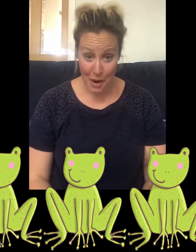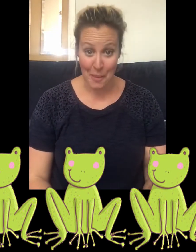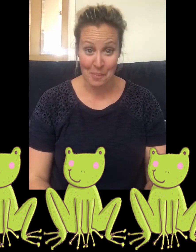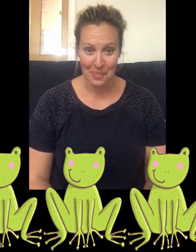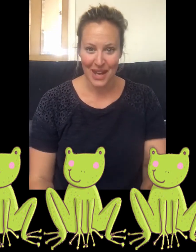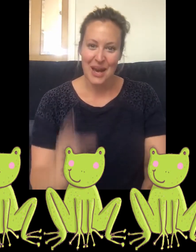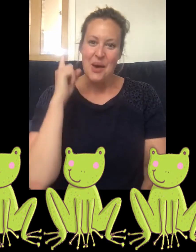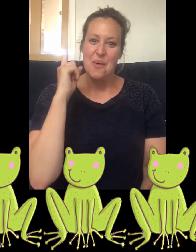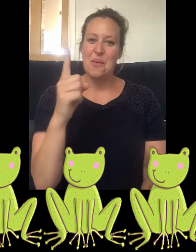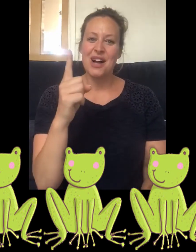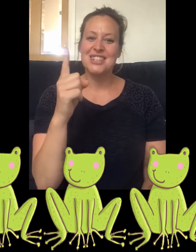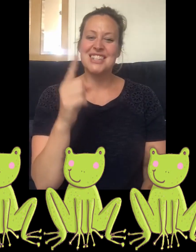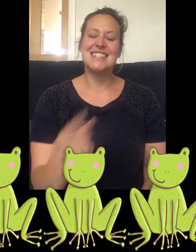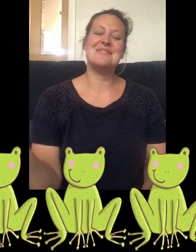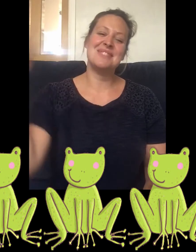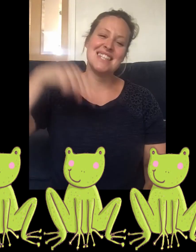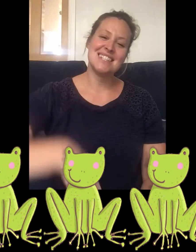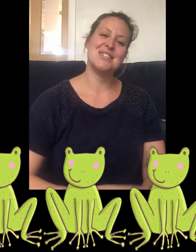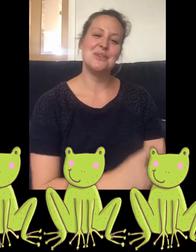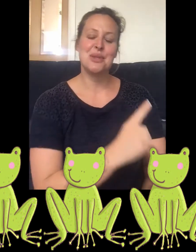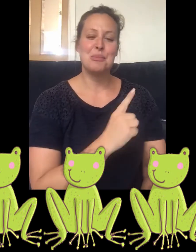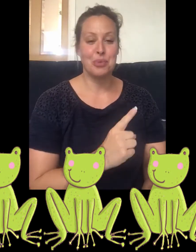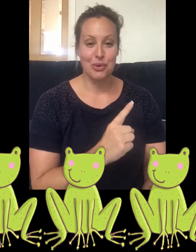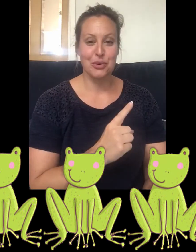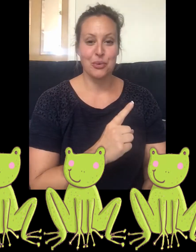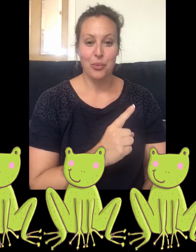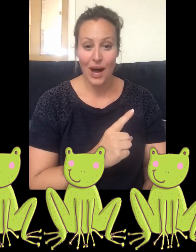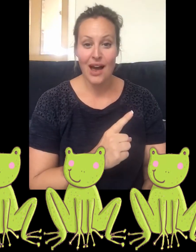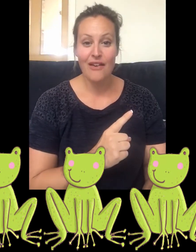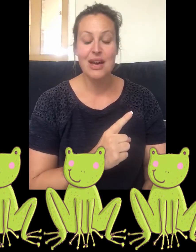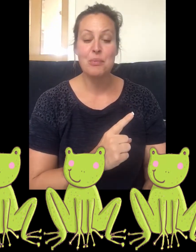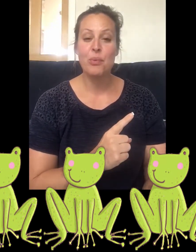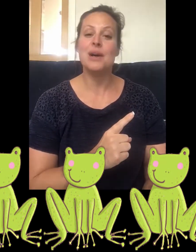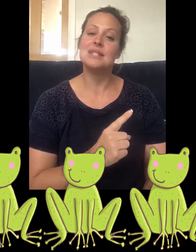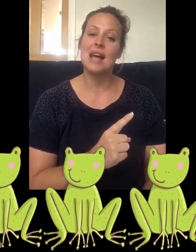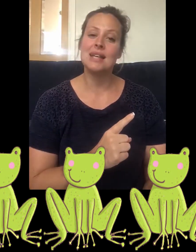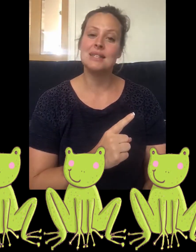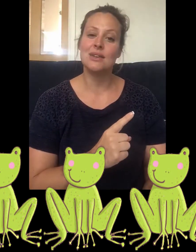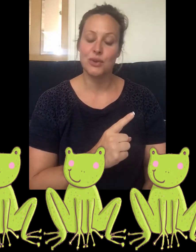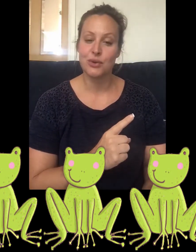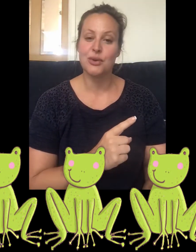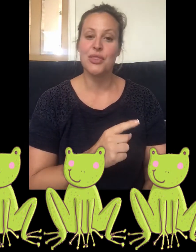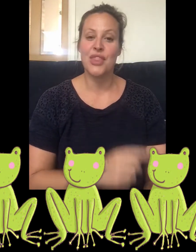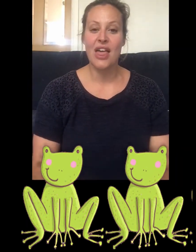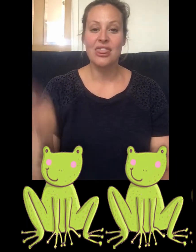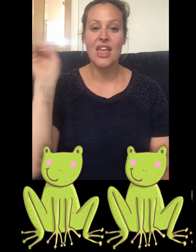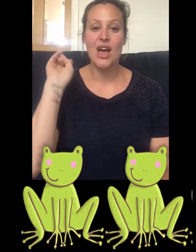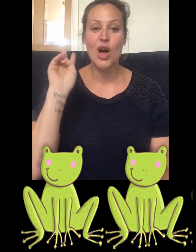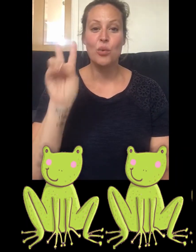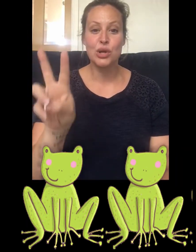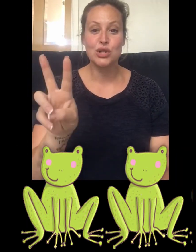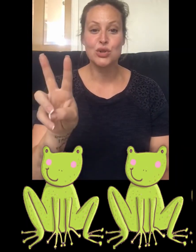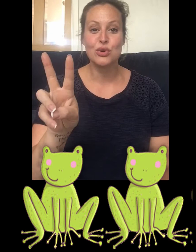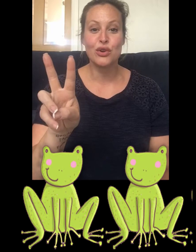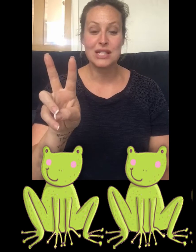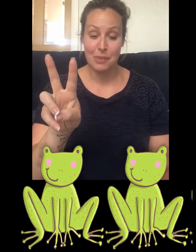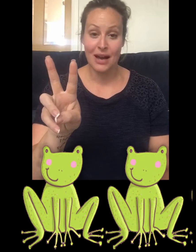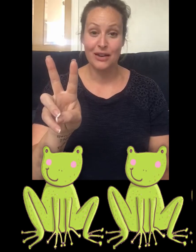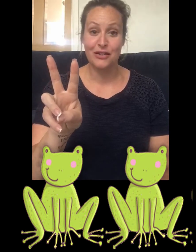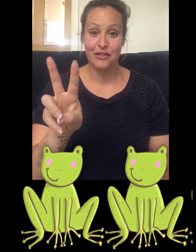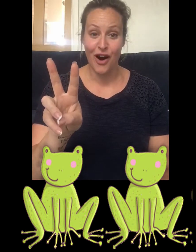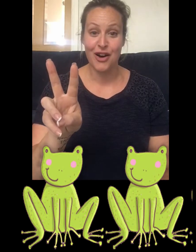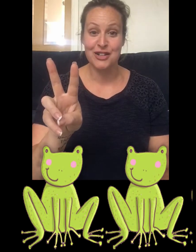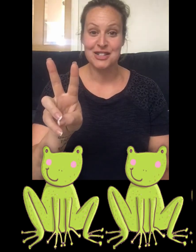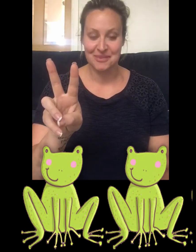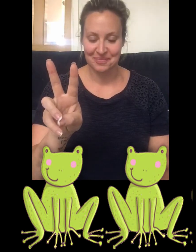Yum yum. One jumped into the pool. Where it was nice and cool. Then there was two green